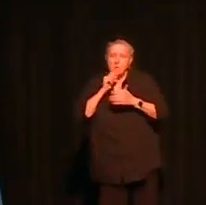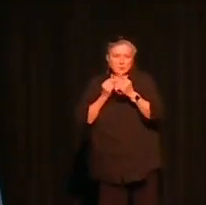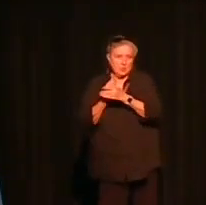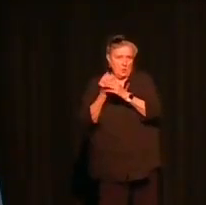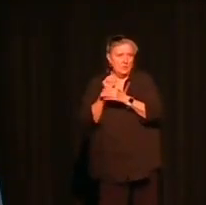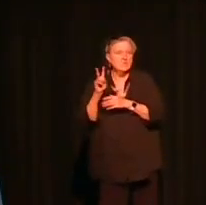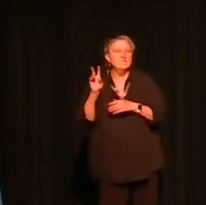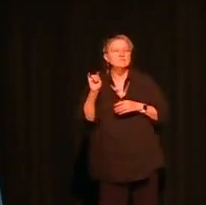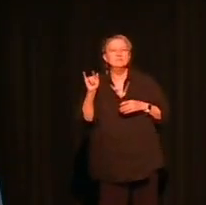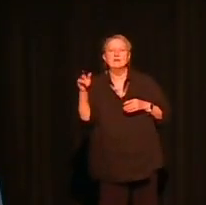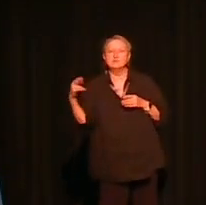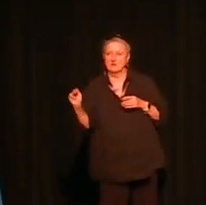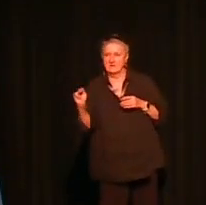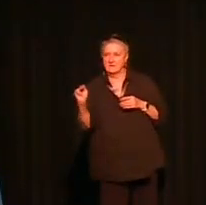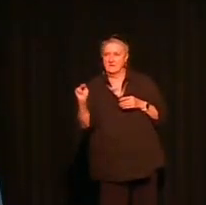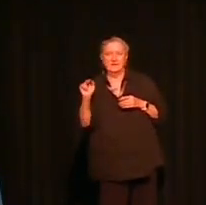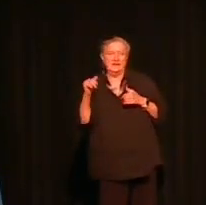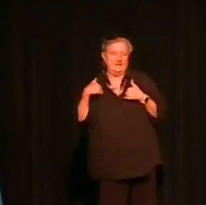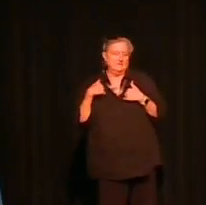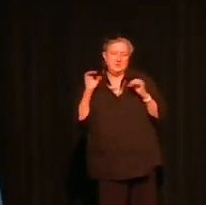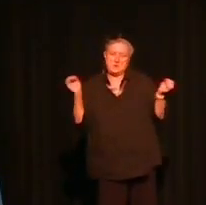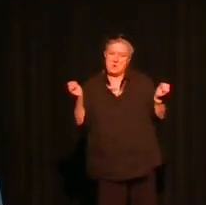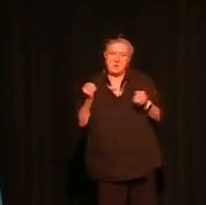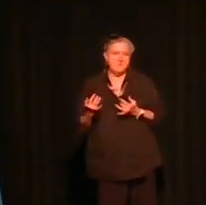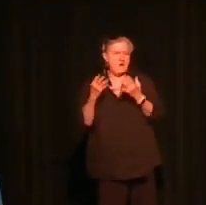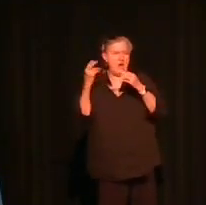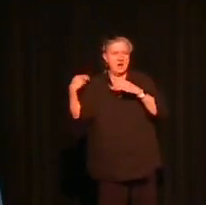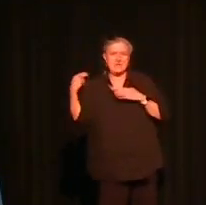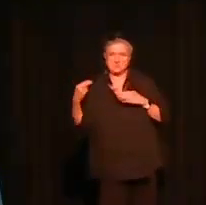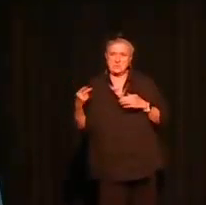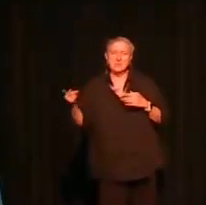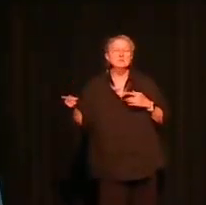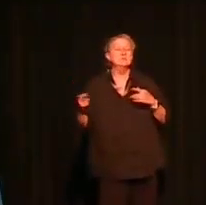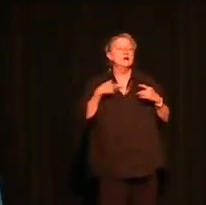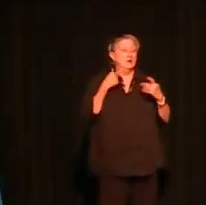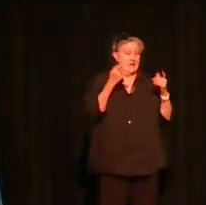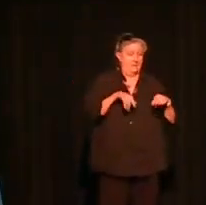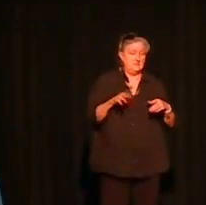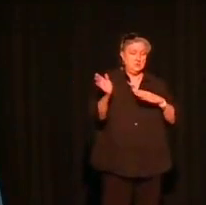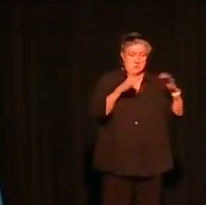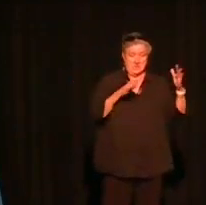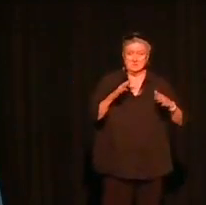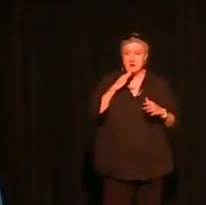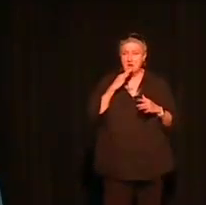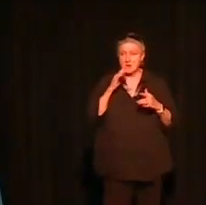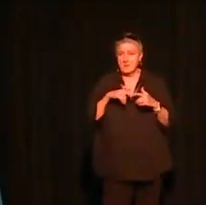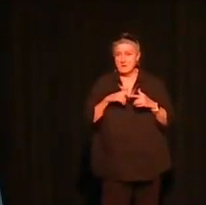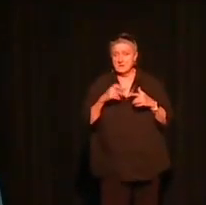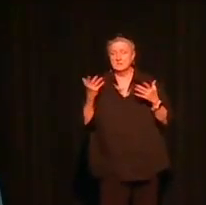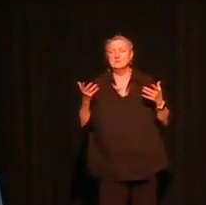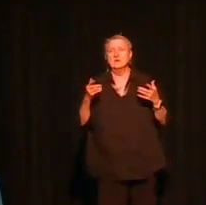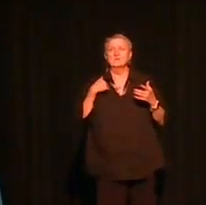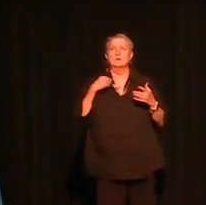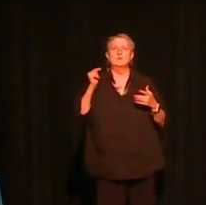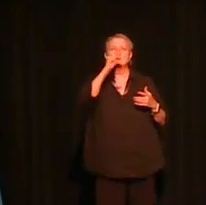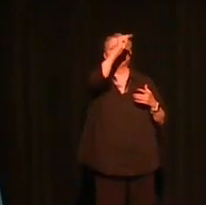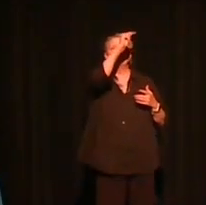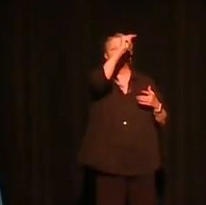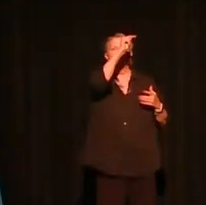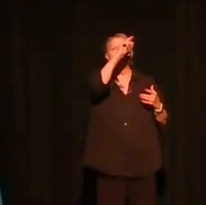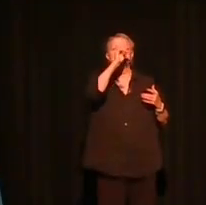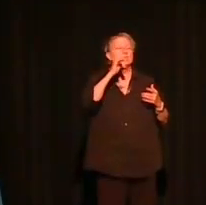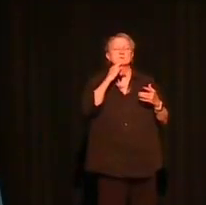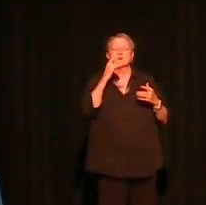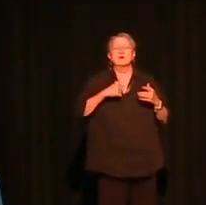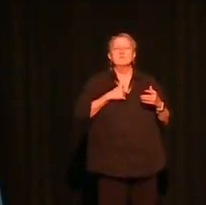or that non-fire history. And what happens is winds, when we talk about them coming out of the northeast, it's where the